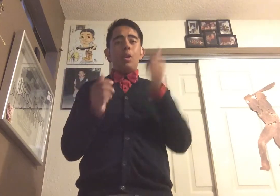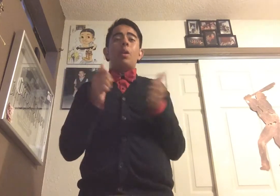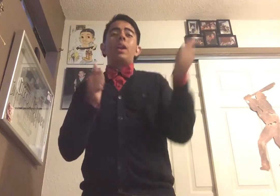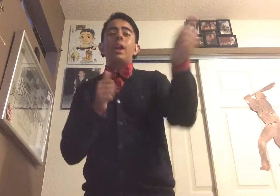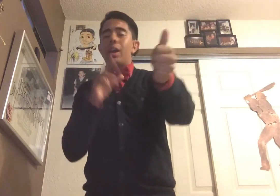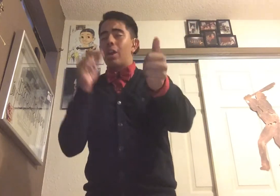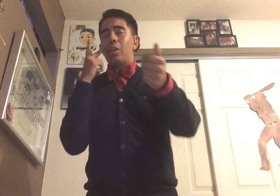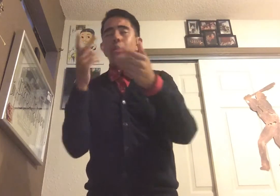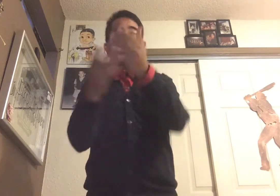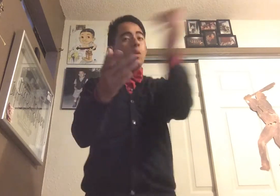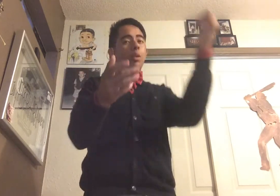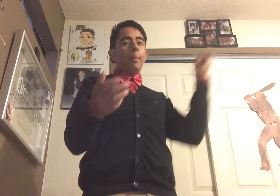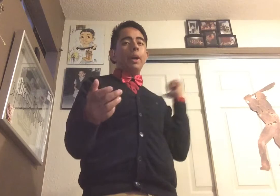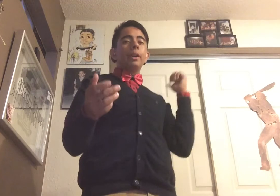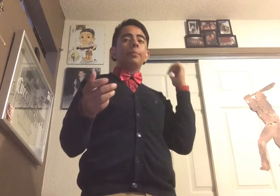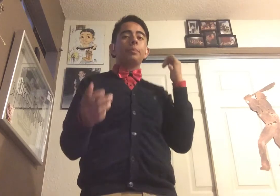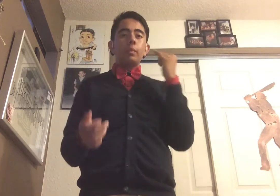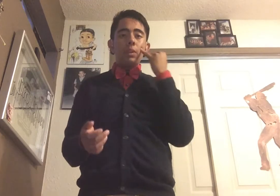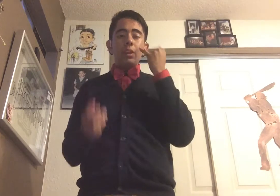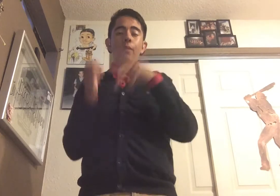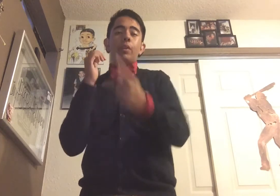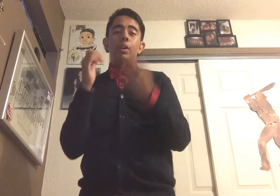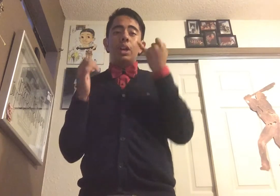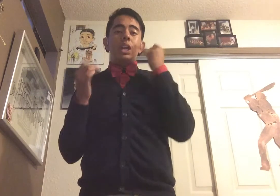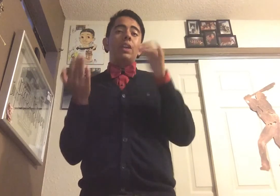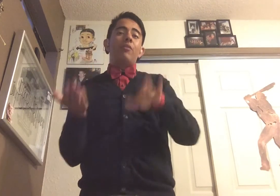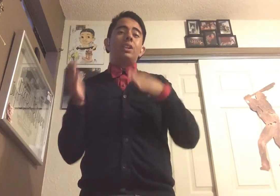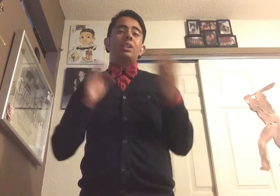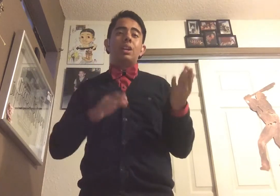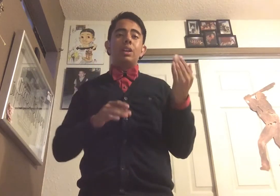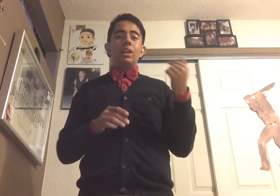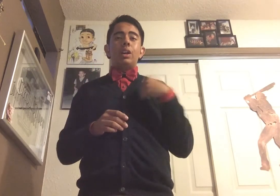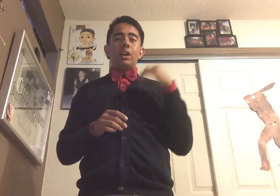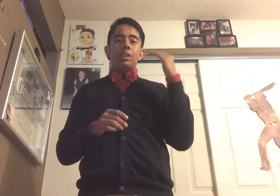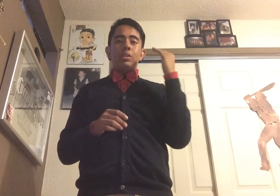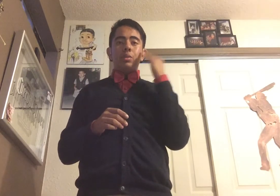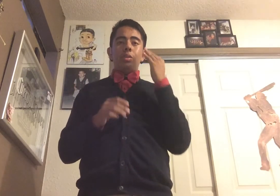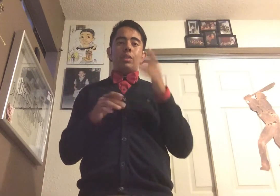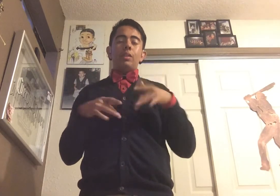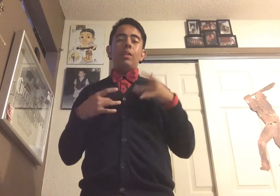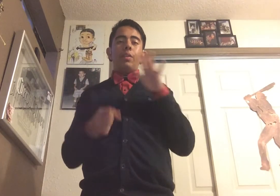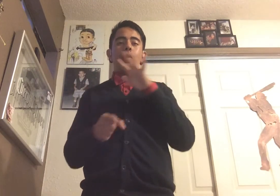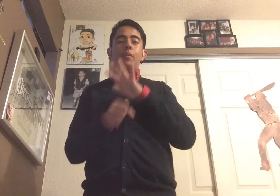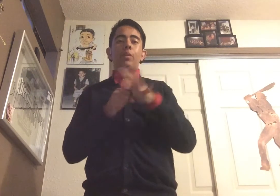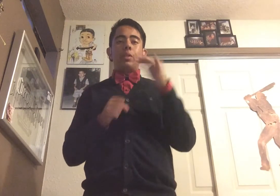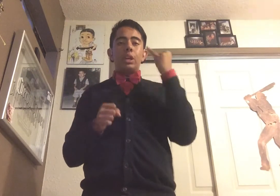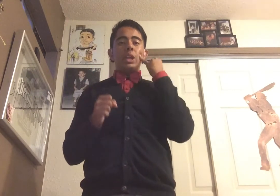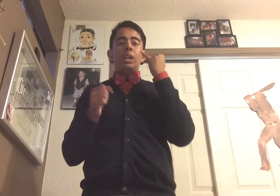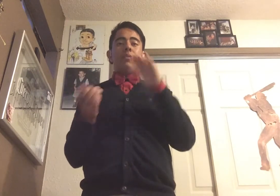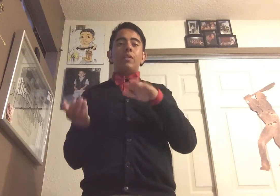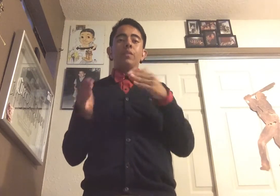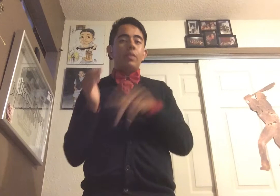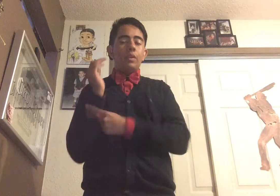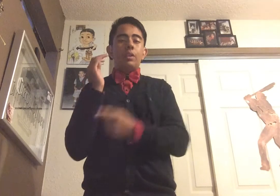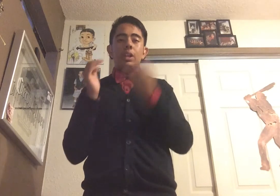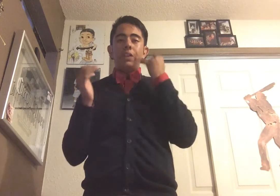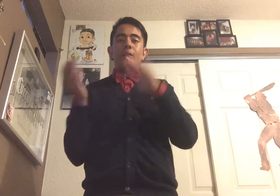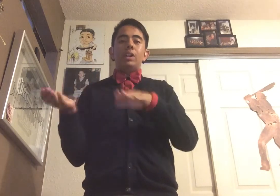looking ahead, no turning back. If I fall, if I die, know I lived it to the fullest. If I fall, if I